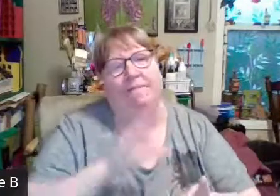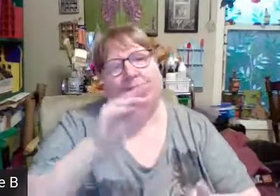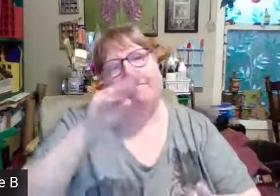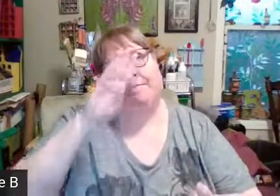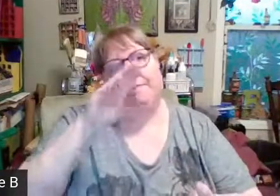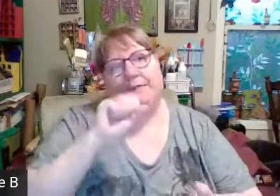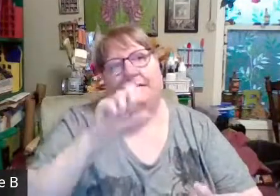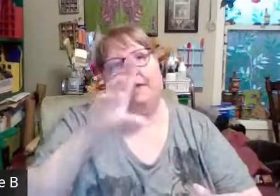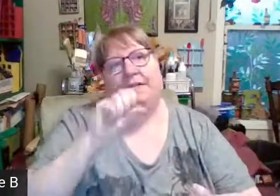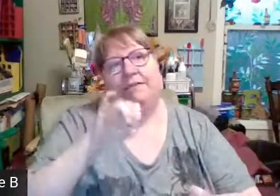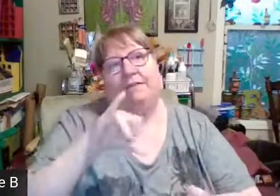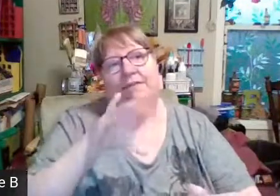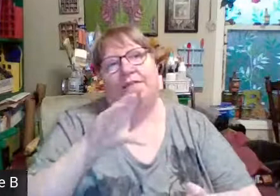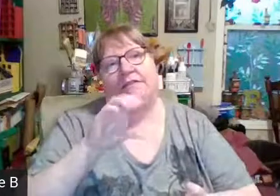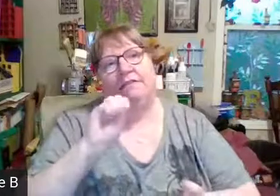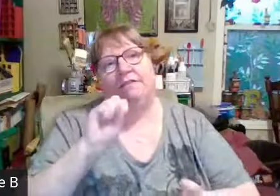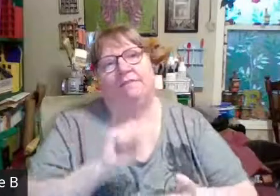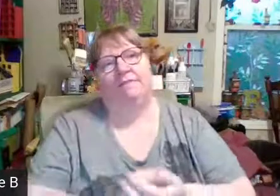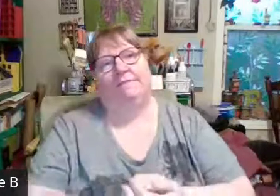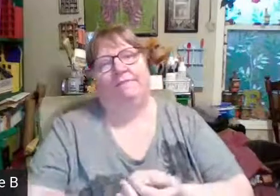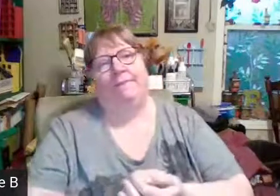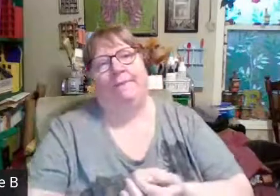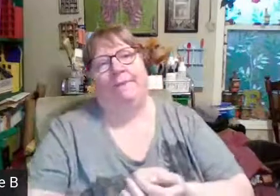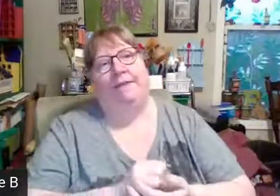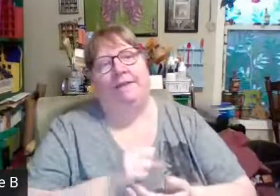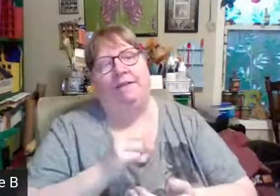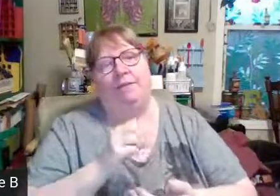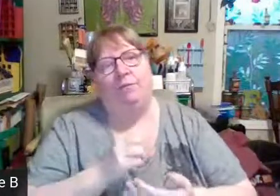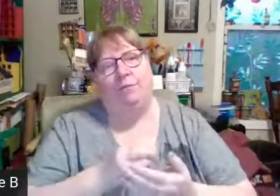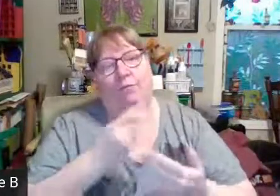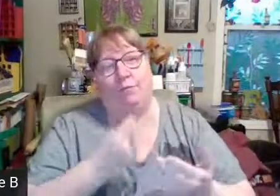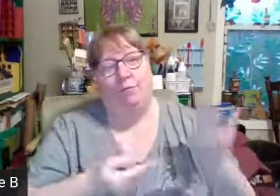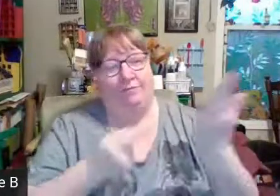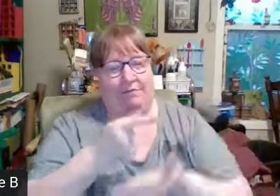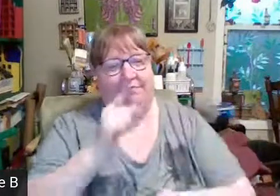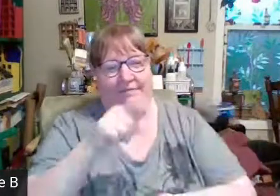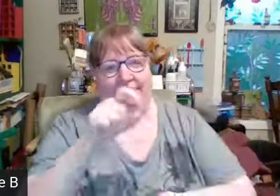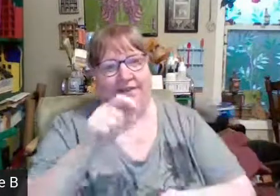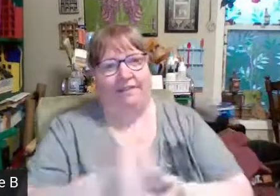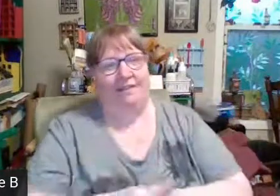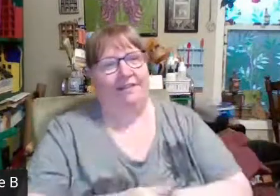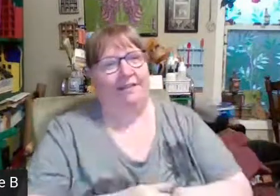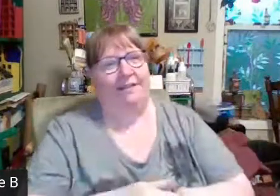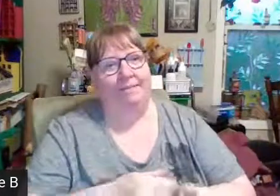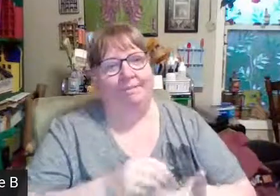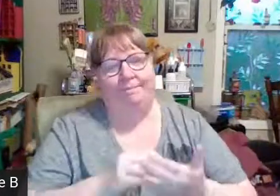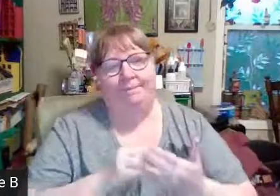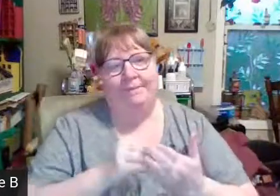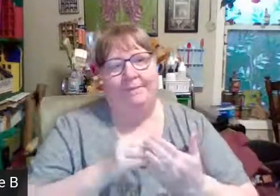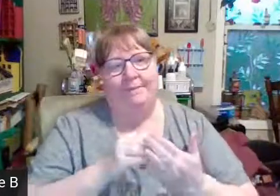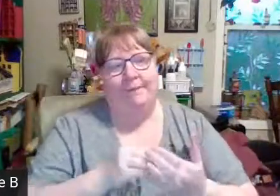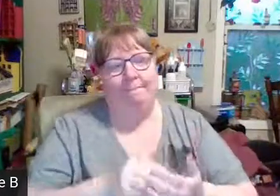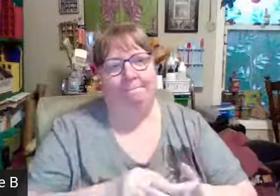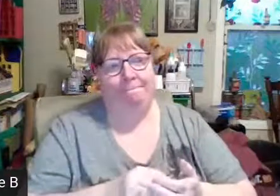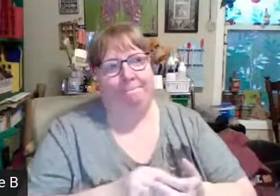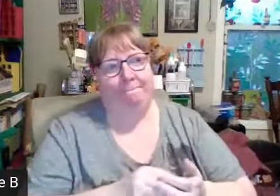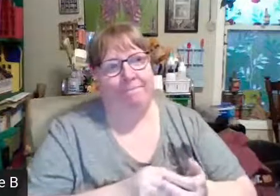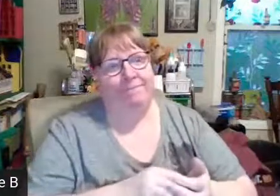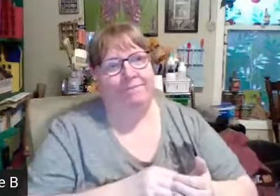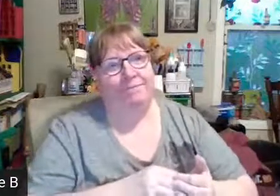right there. Some people, excuse me, are taking things off of their basics, and I think the basics is more